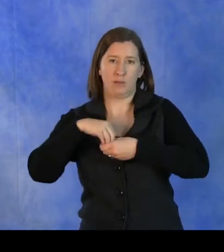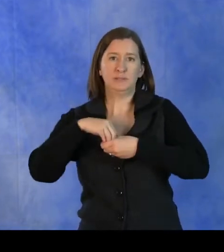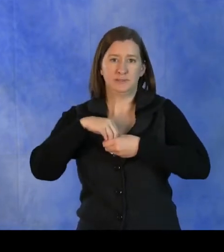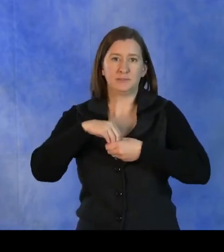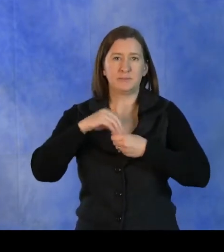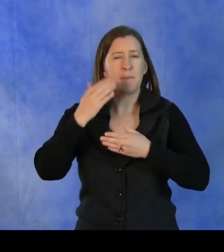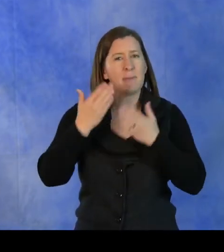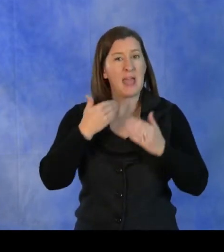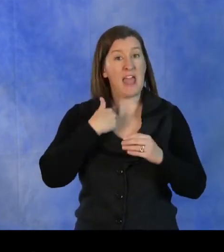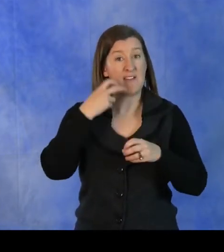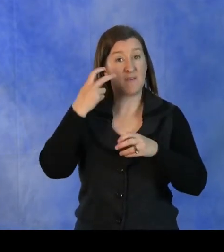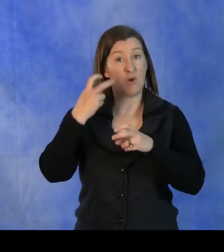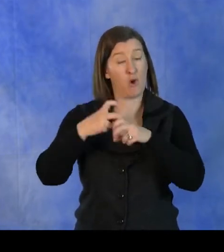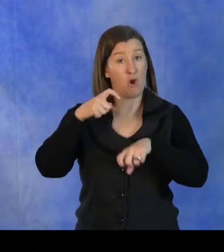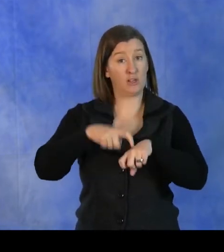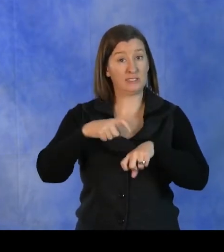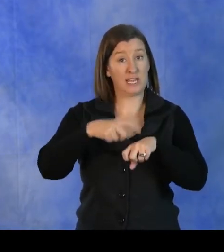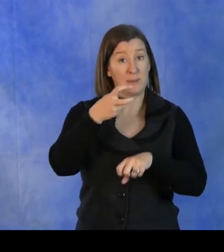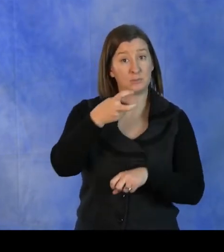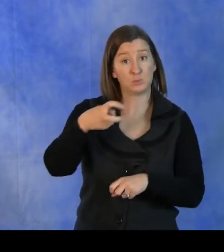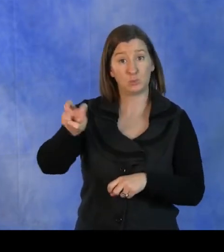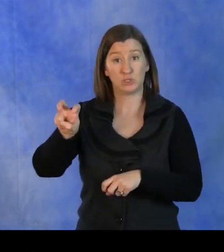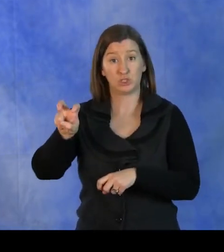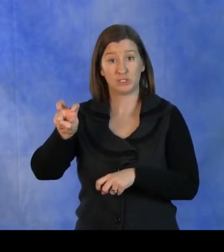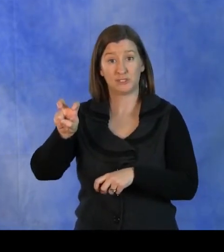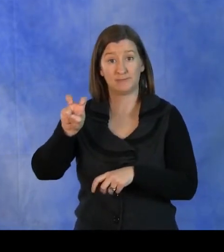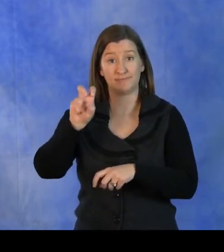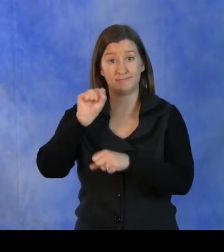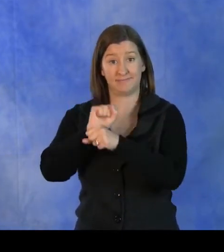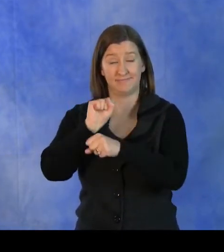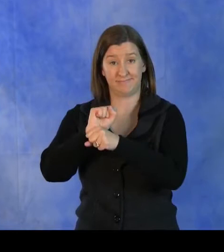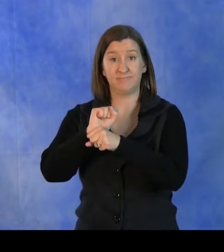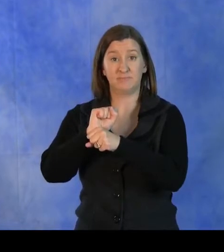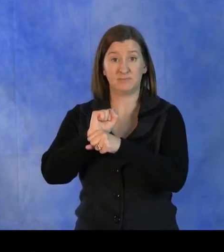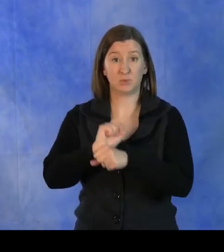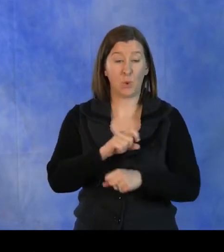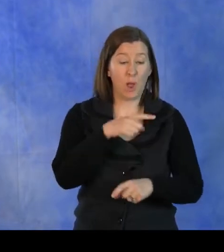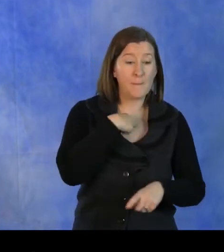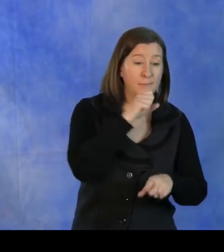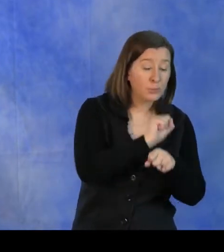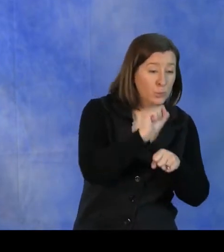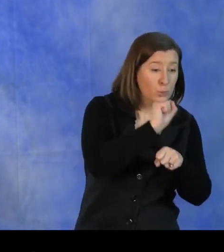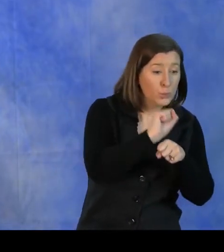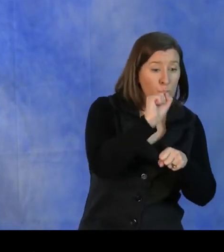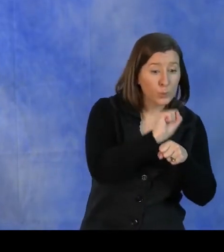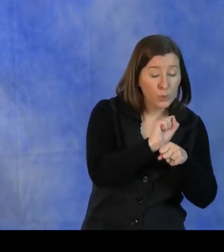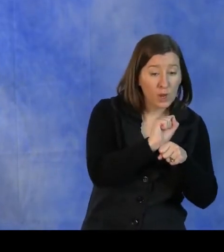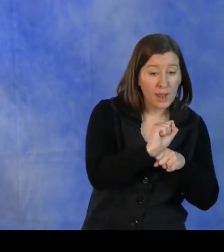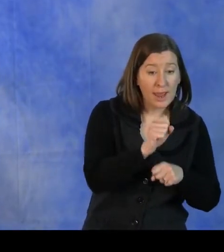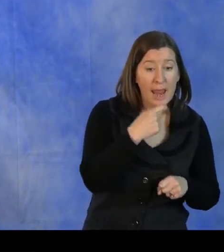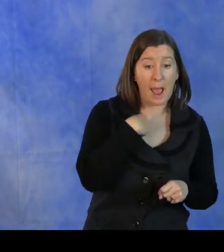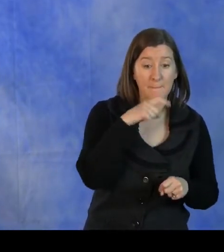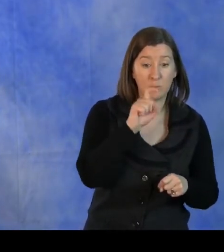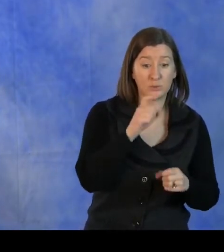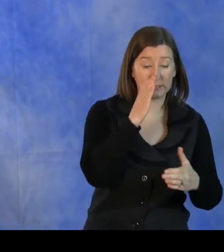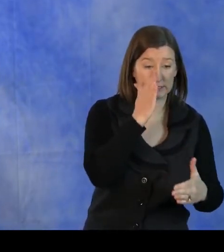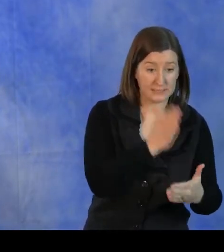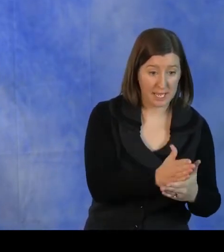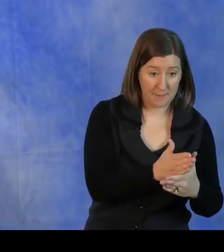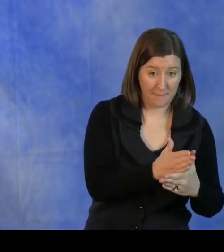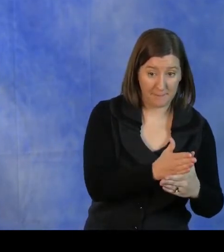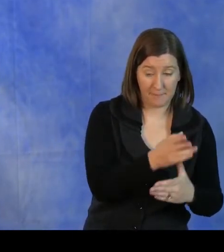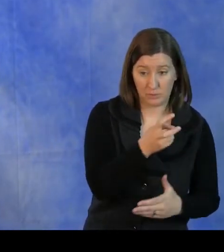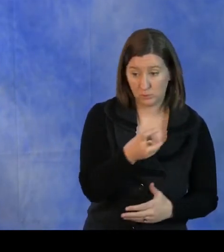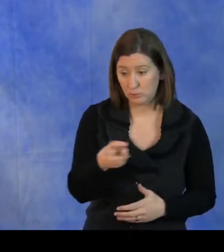So you'll see kids with autism that might have a hard time transitioning. If you're working on